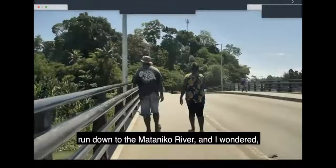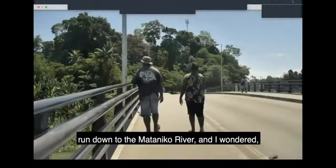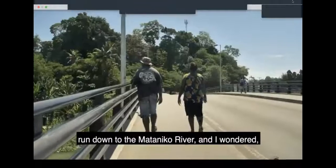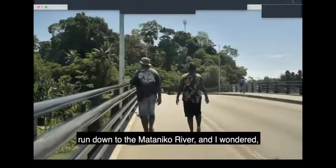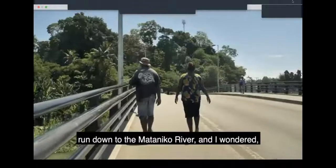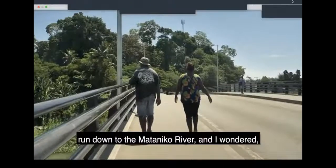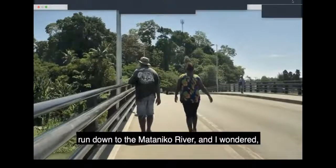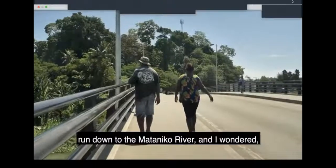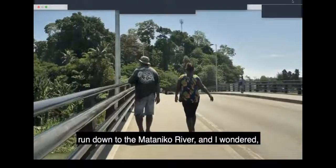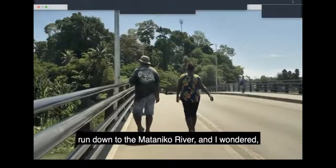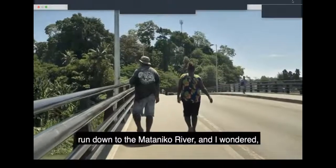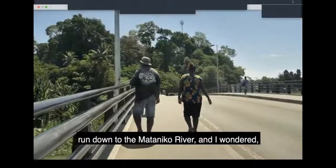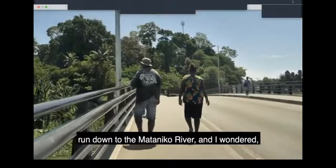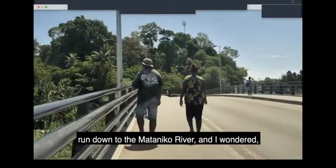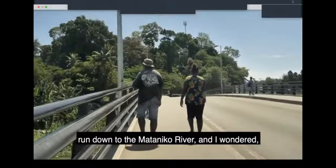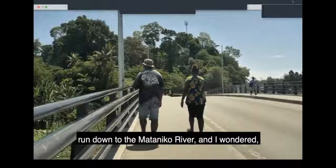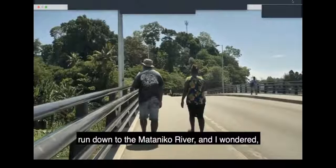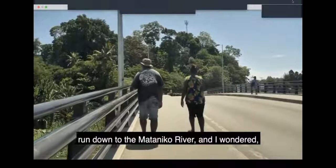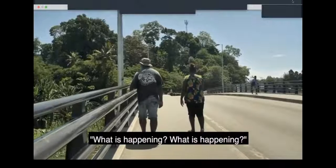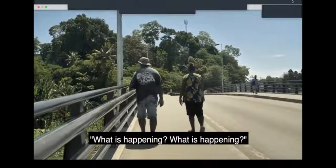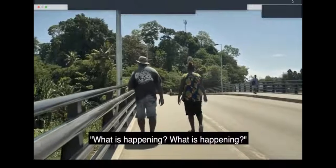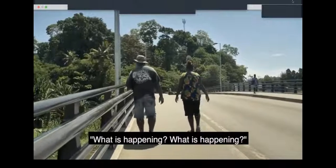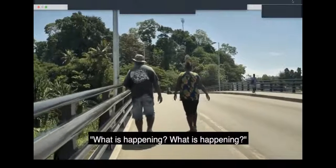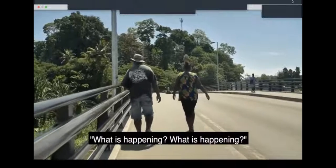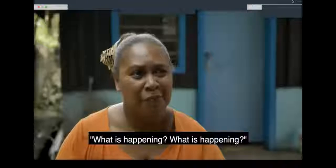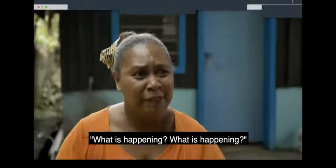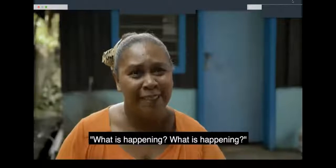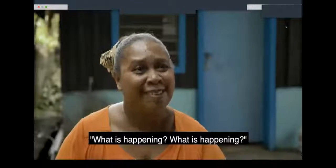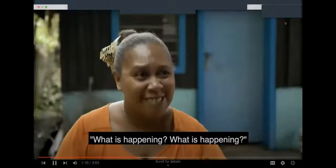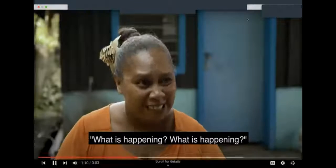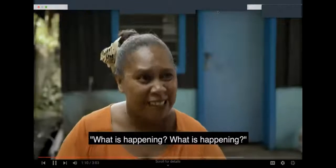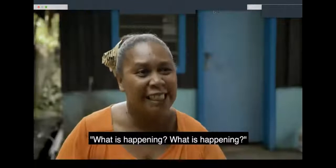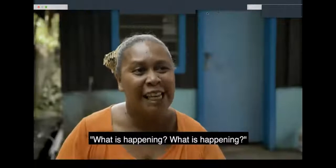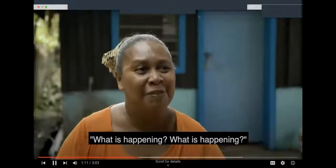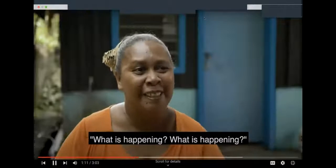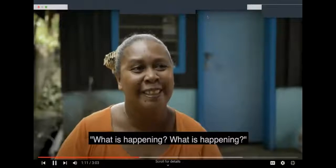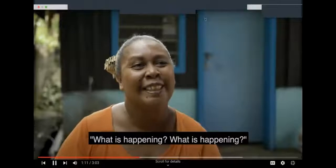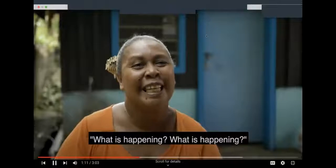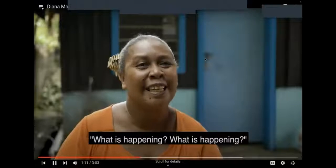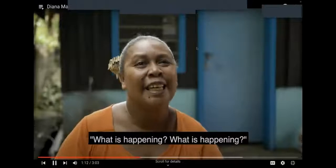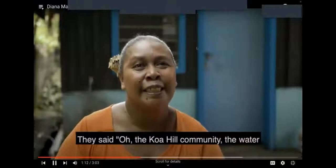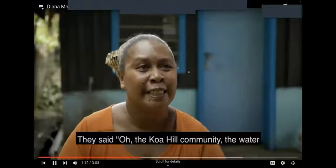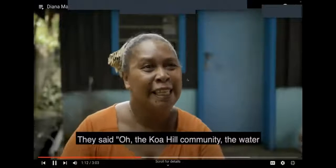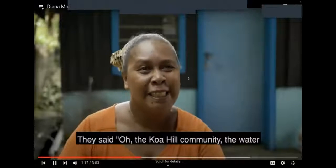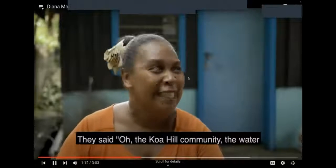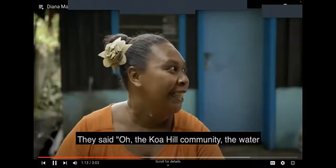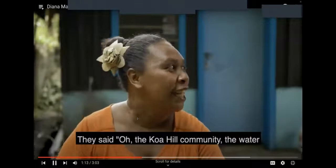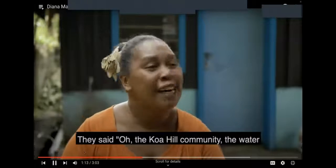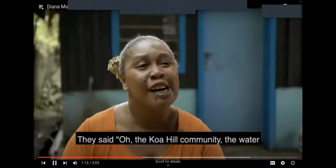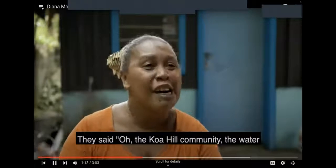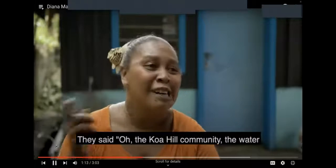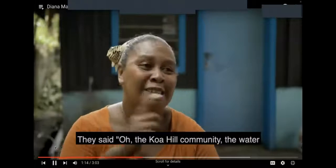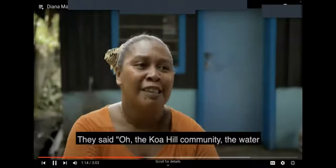Matango River, and I wonder what is happening, what is happening. This